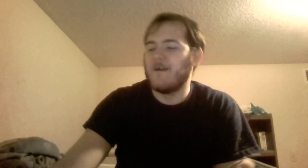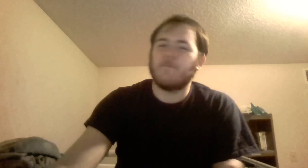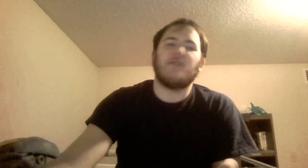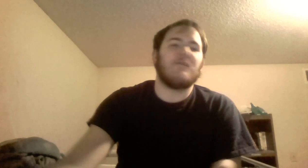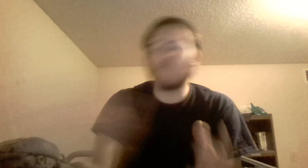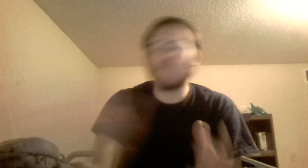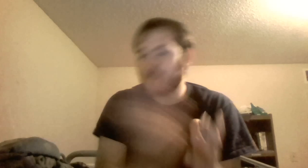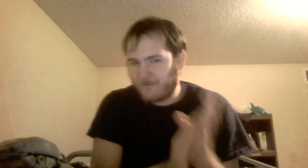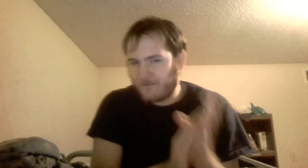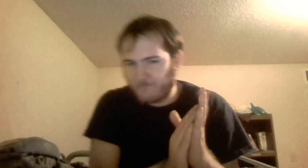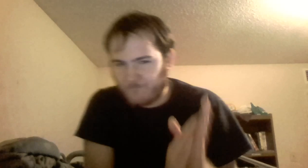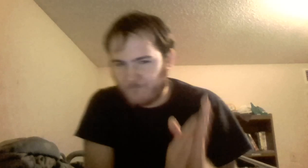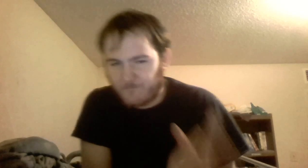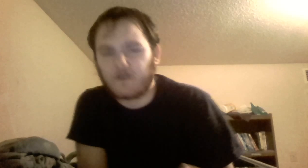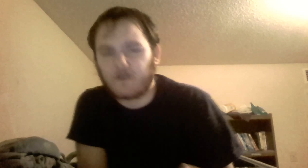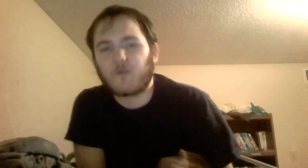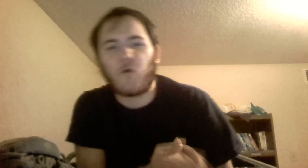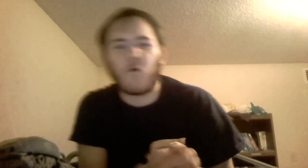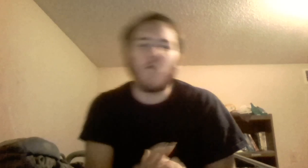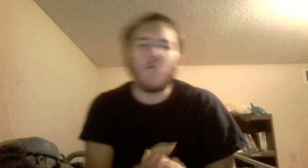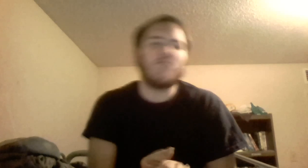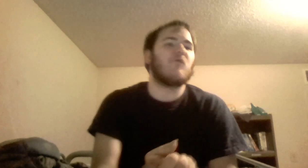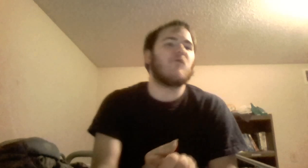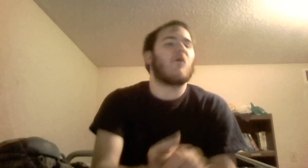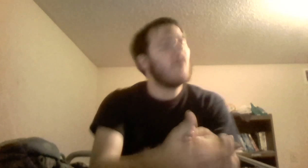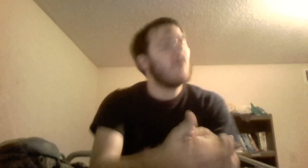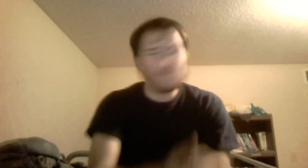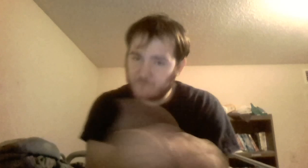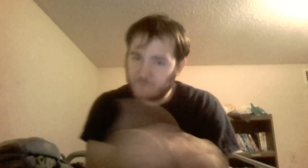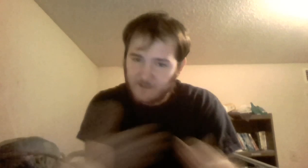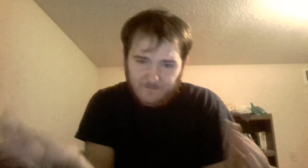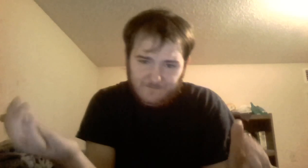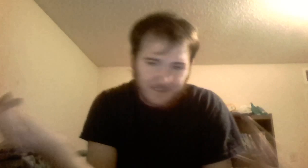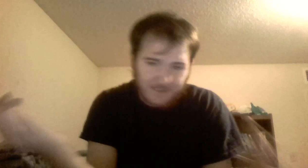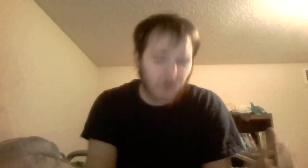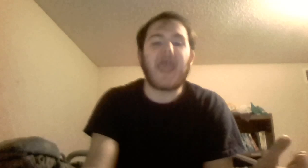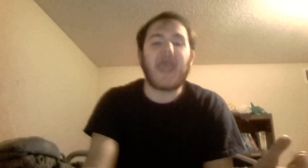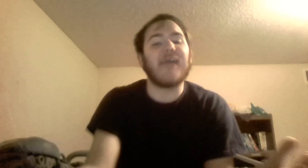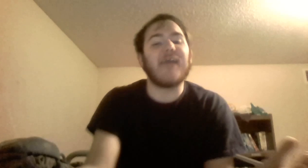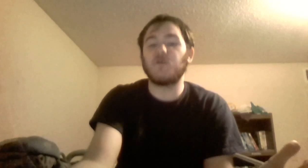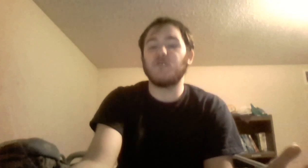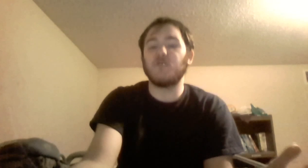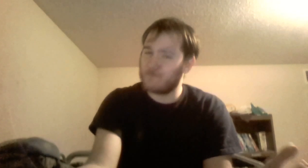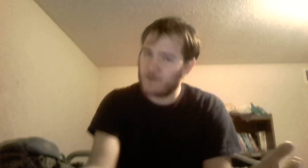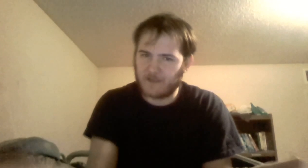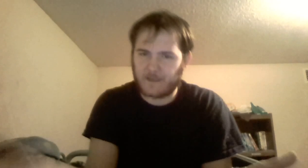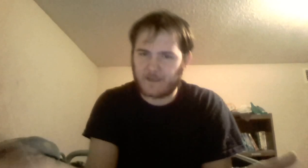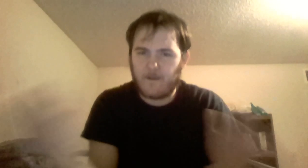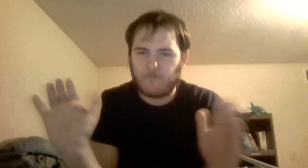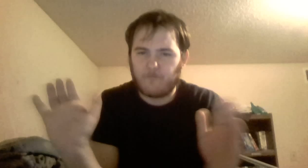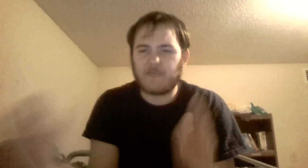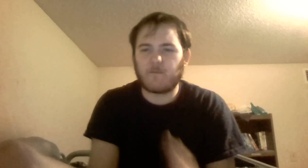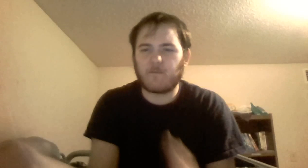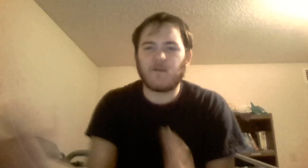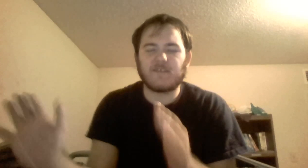you know, it's interesting reveal, so overall, of this, you know, chaotic component, like, the, the B-Pod didn't